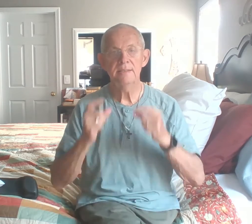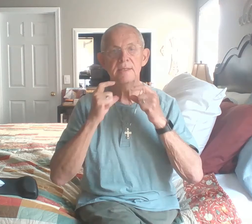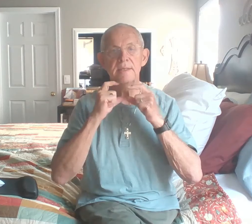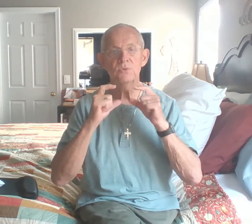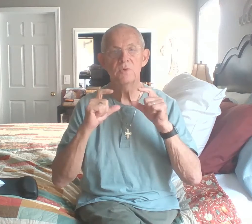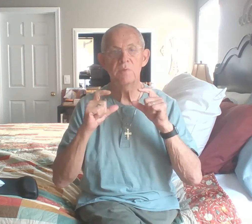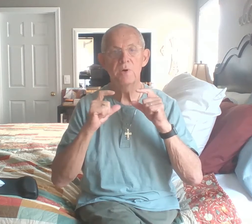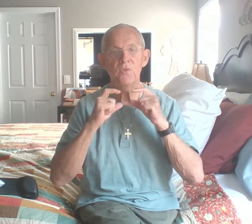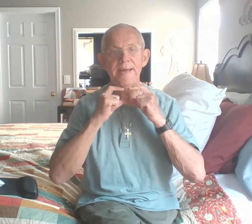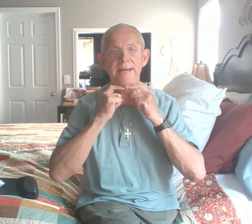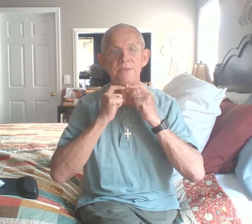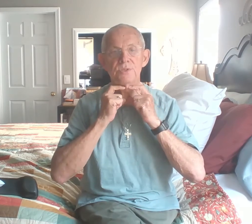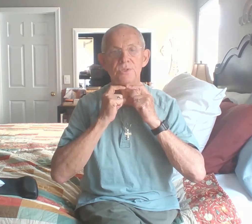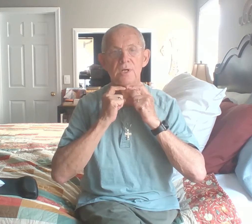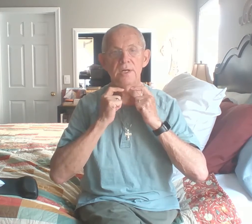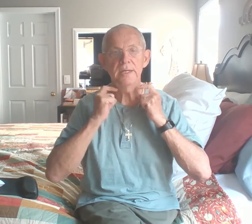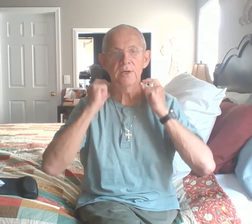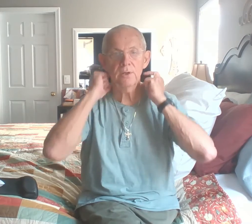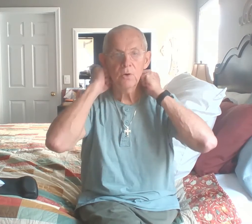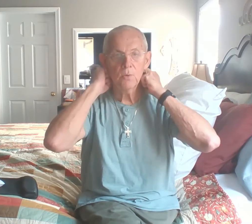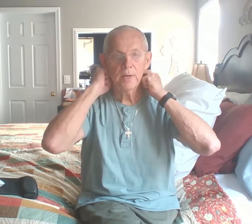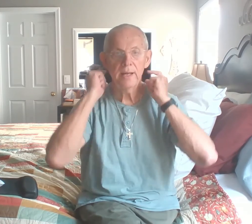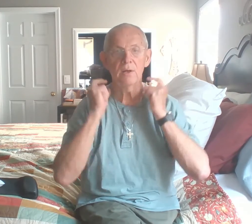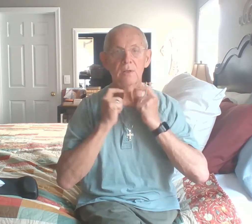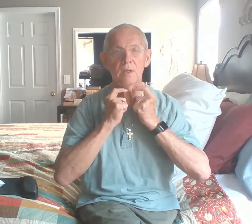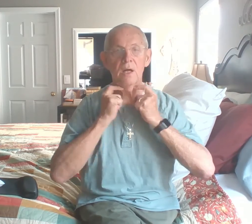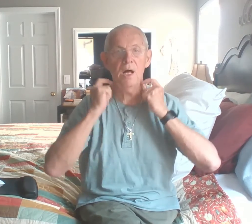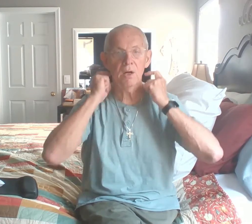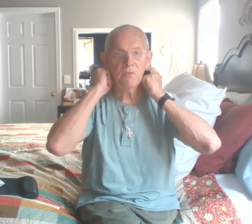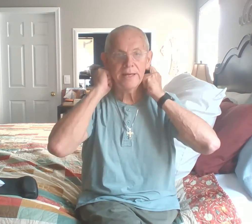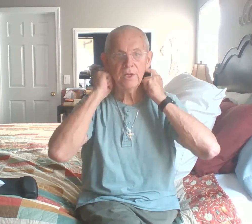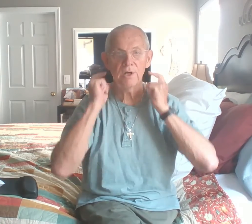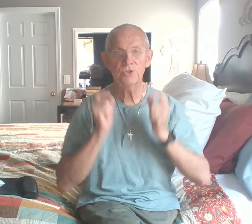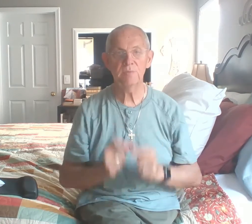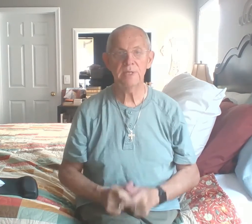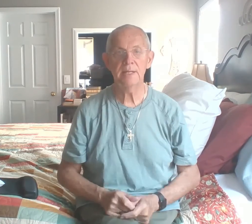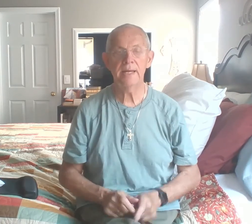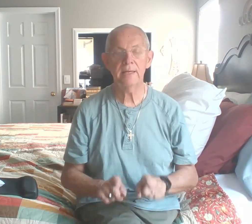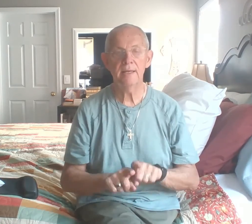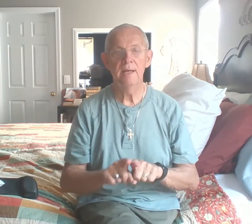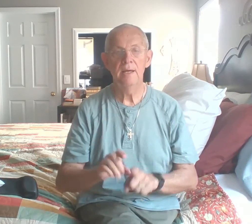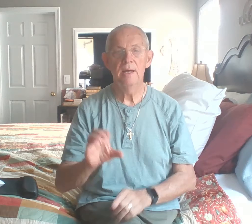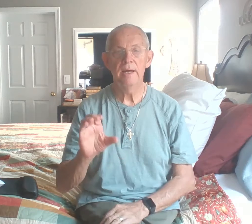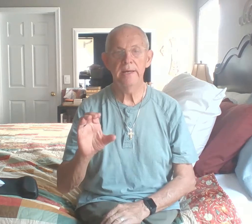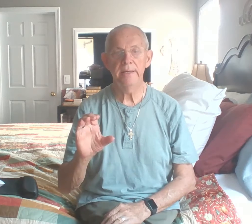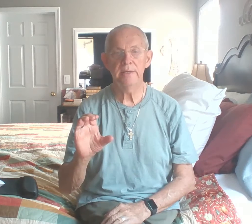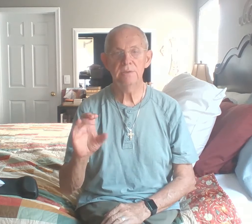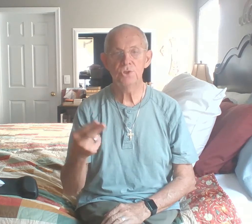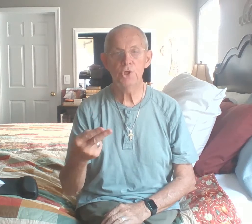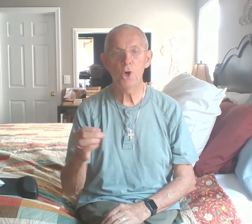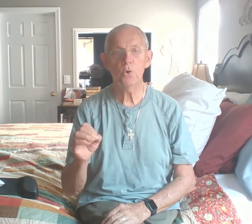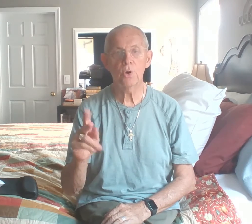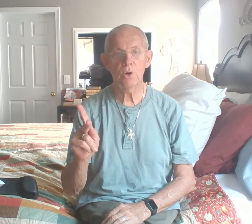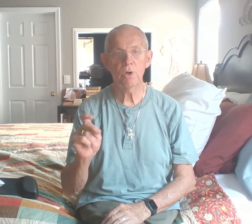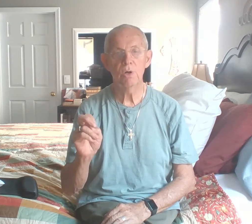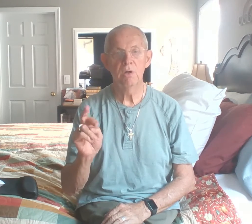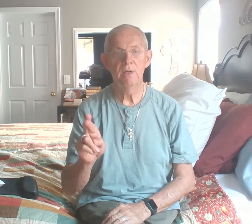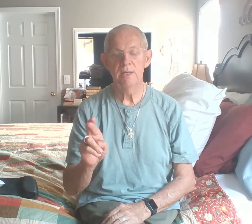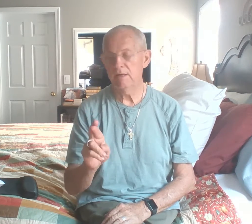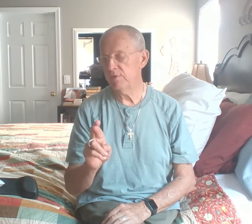is with both hands, start here and go around. Collar. That could also be like a choker, if it